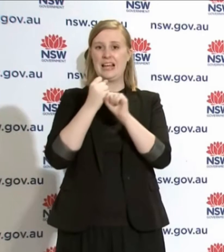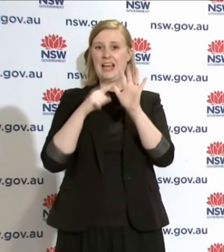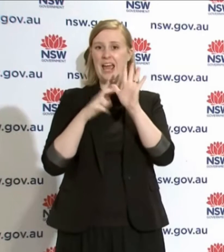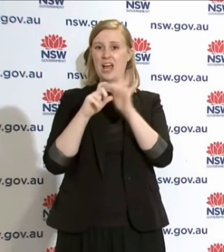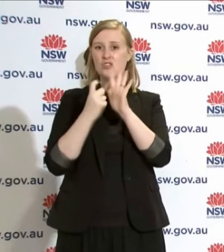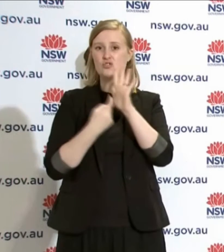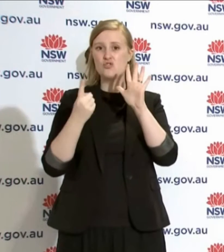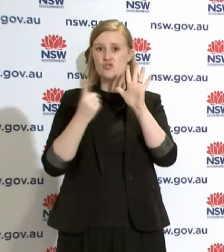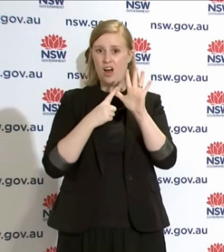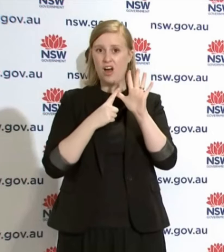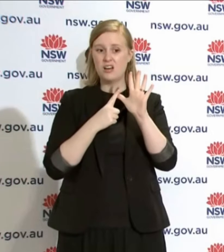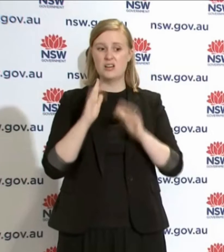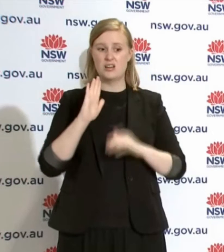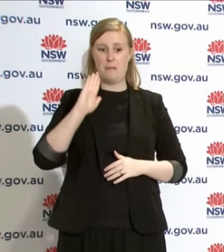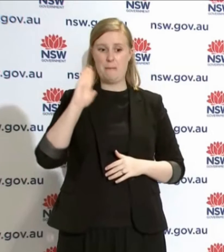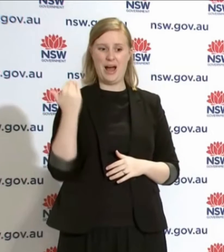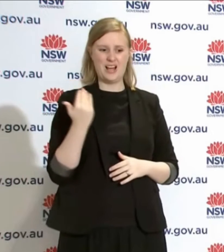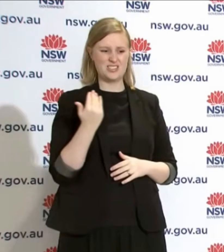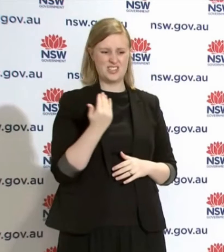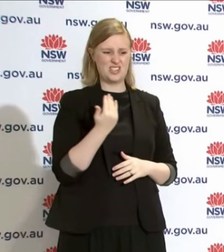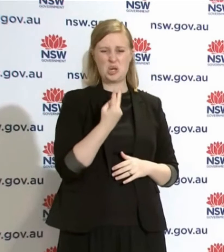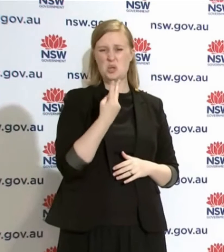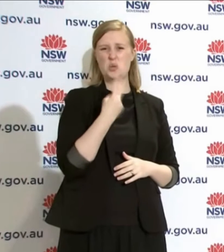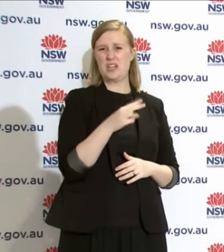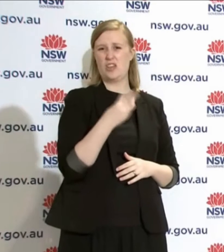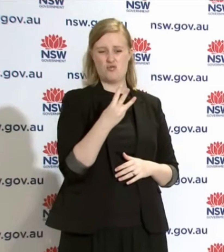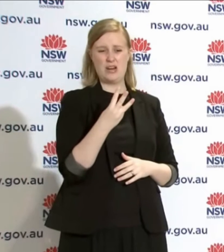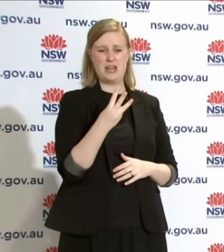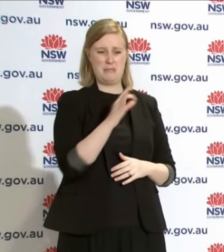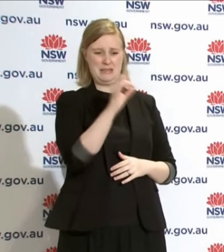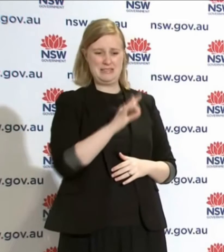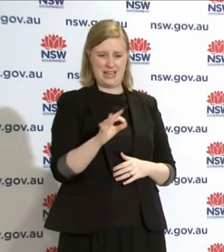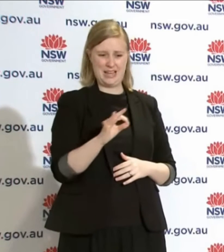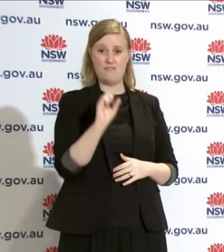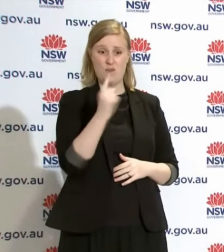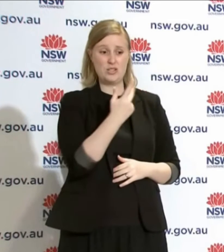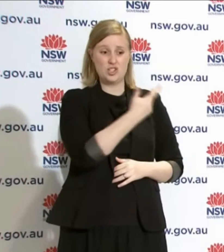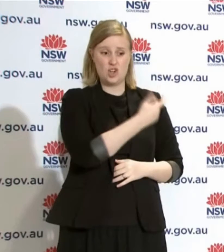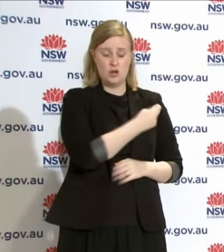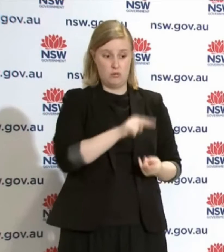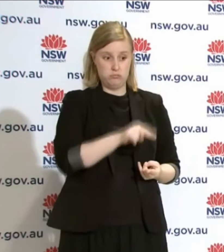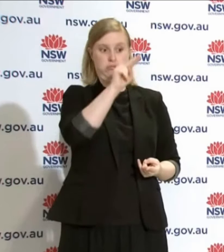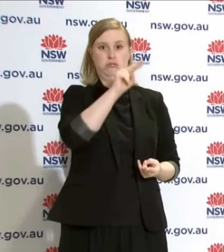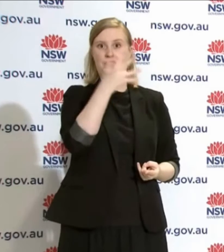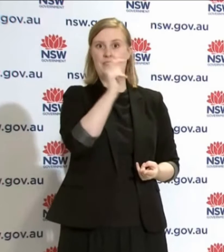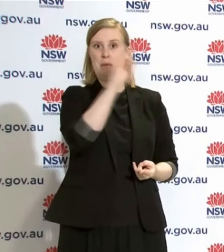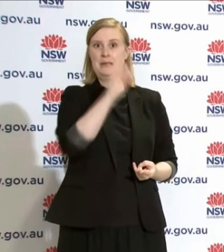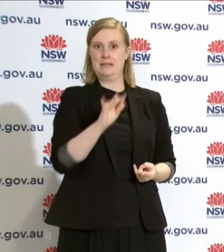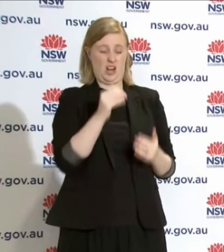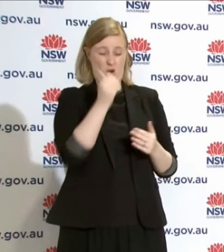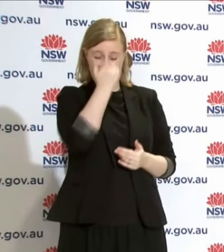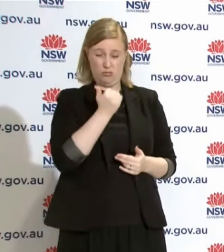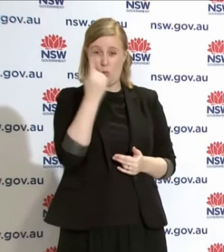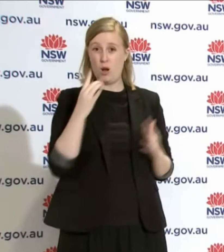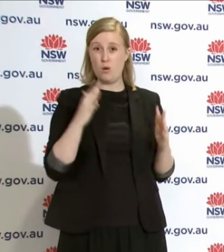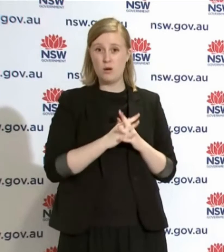22.5% first dose to 51% in under a week. So again, congratulations to those regional communities that are getting